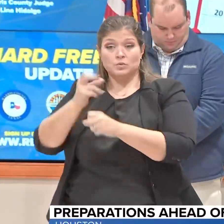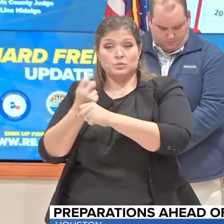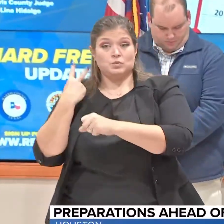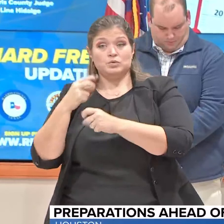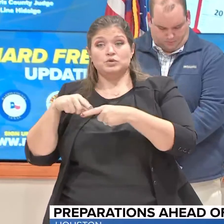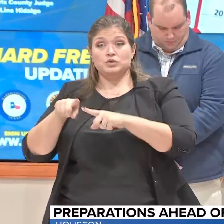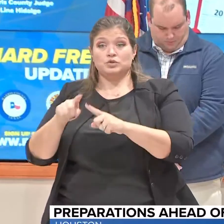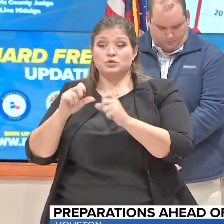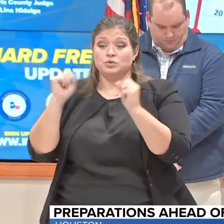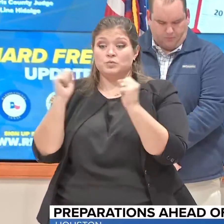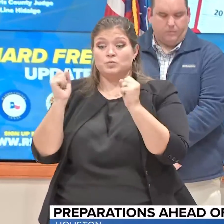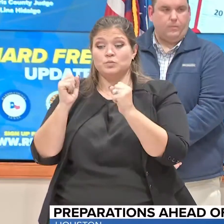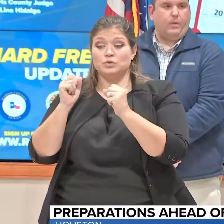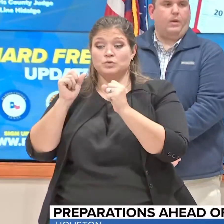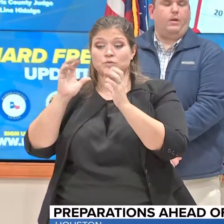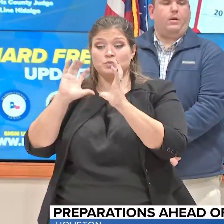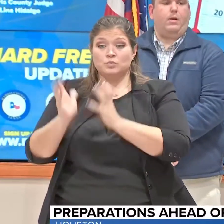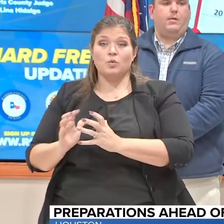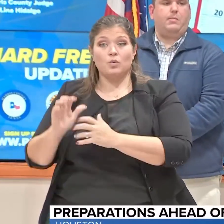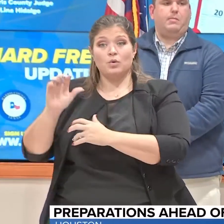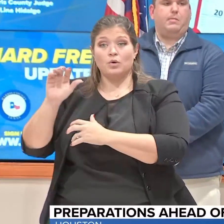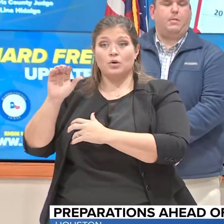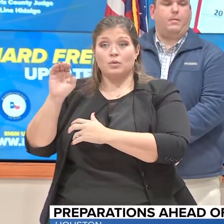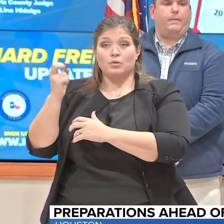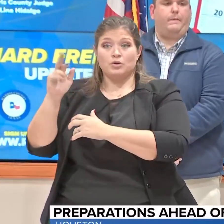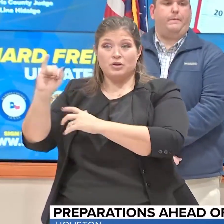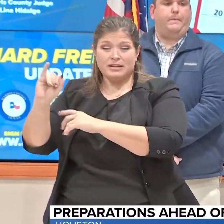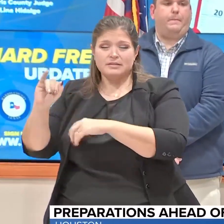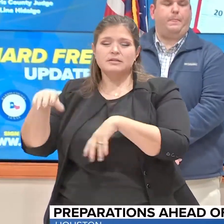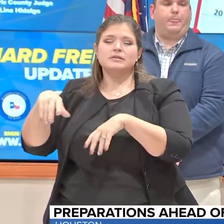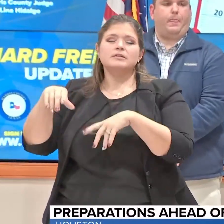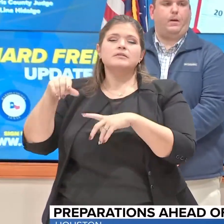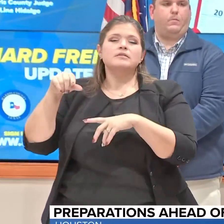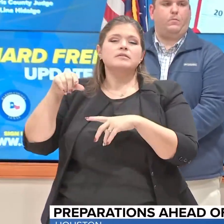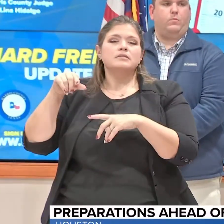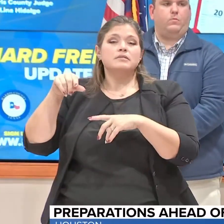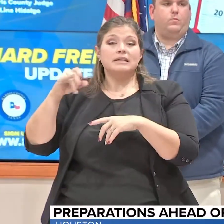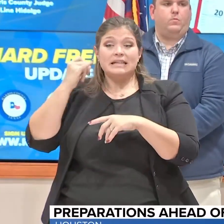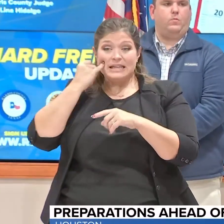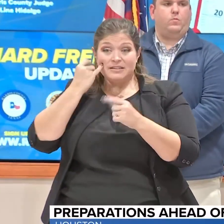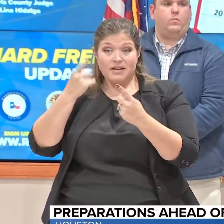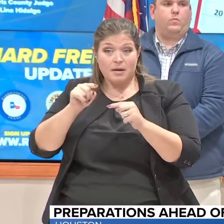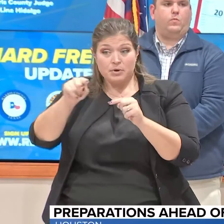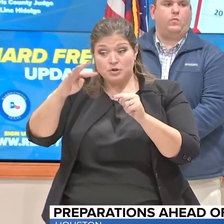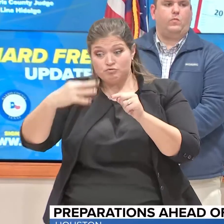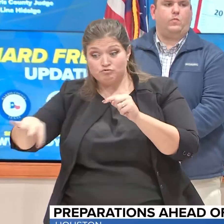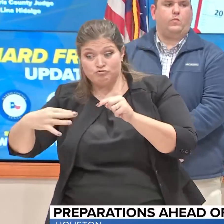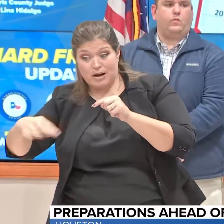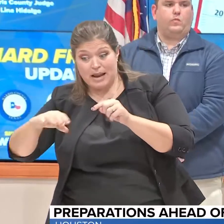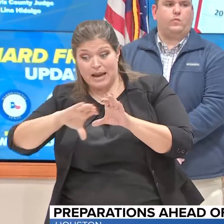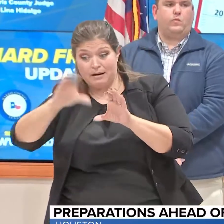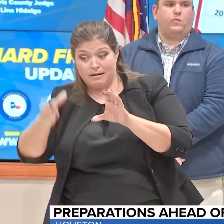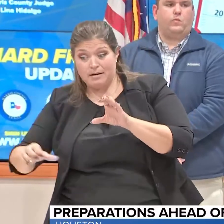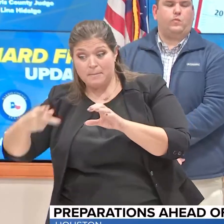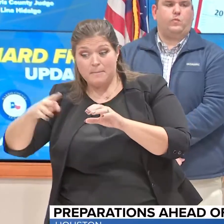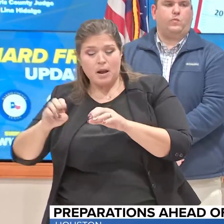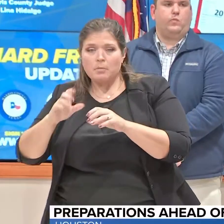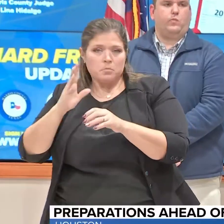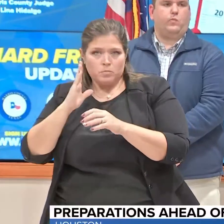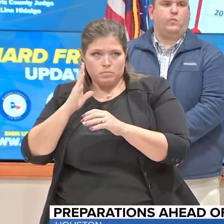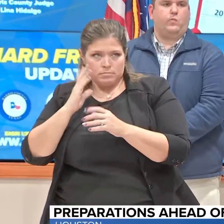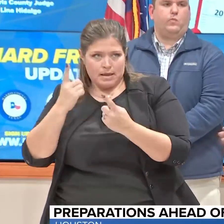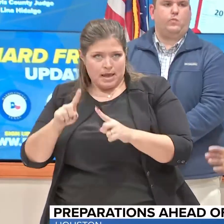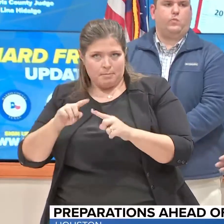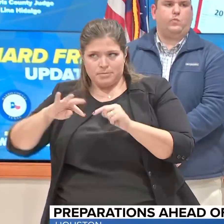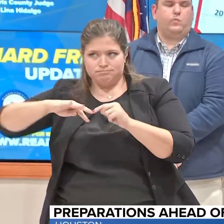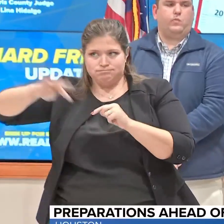you had drained the pipes, then the pipes would not have burst. So that's preparing for the worst. Wrapping the pipes, fine. You